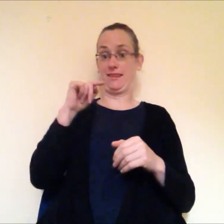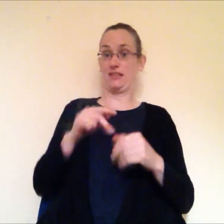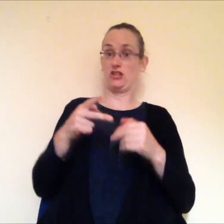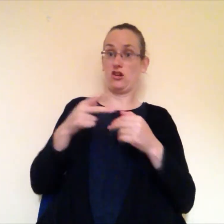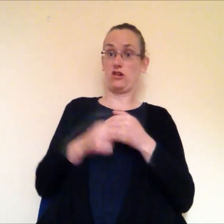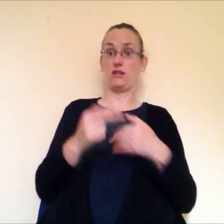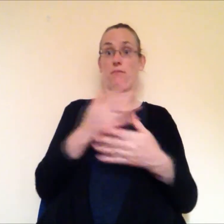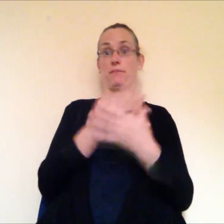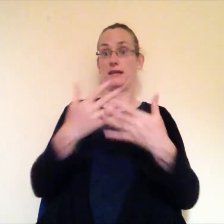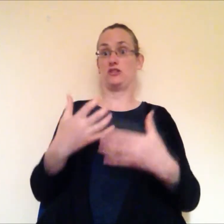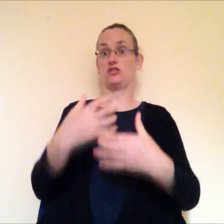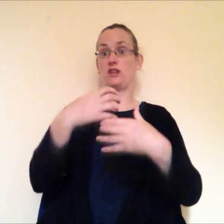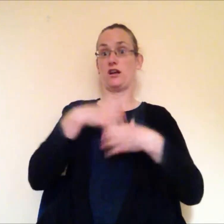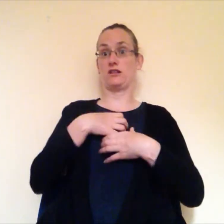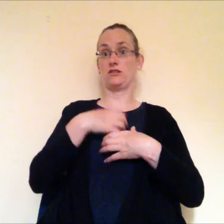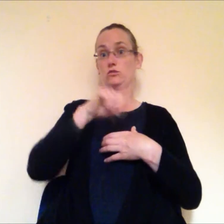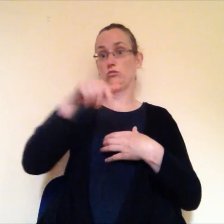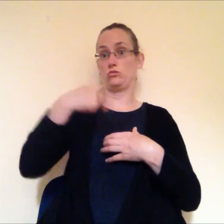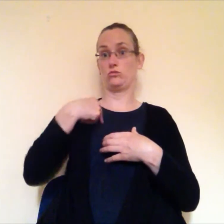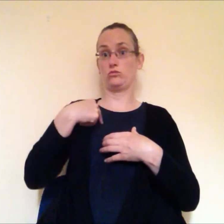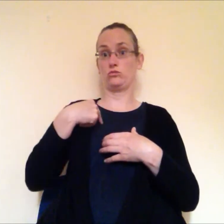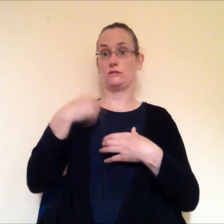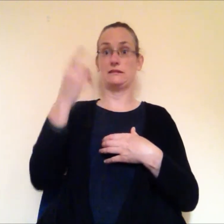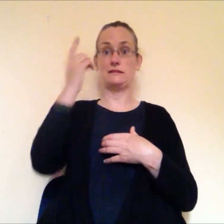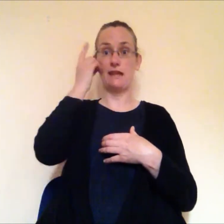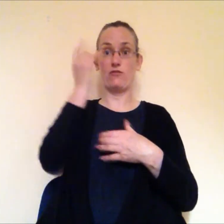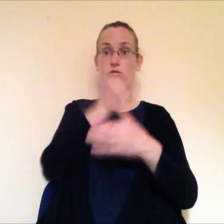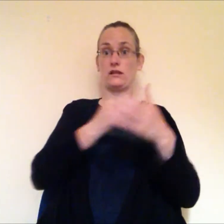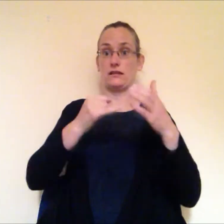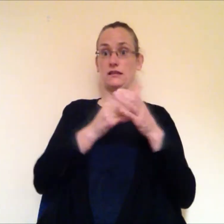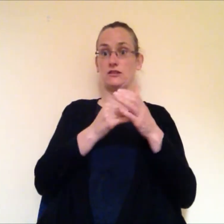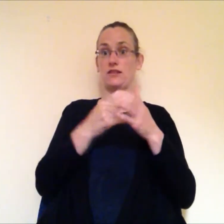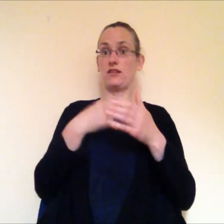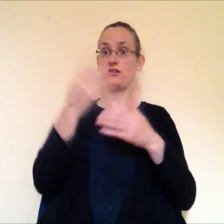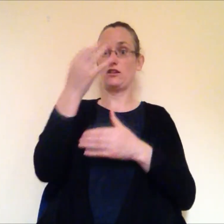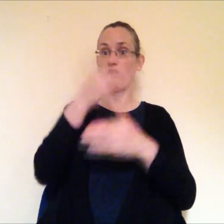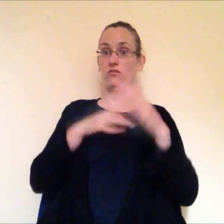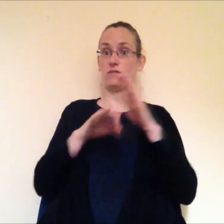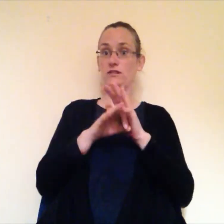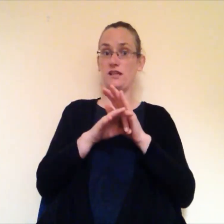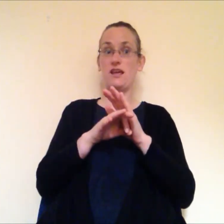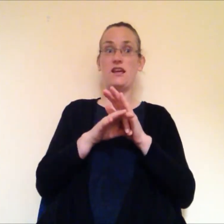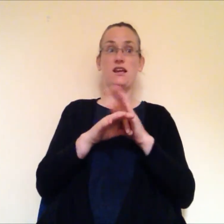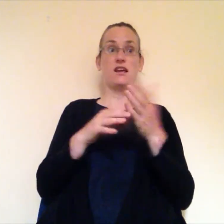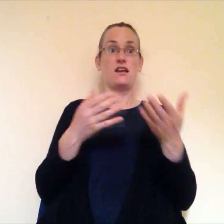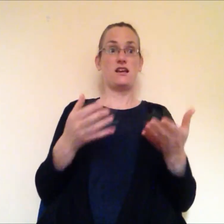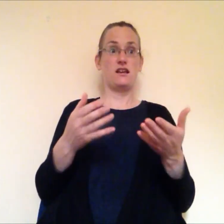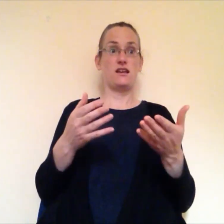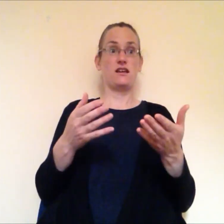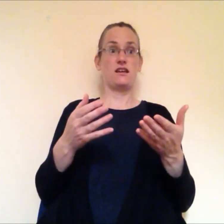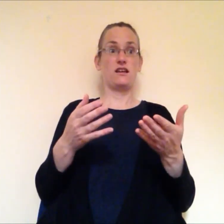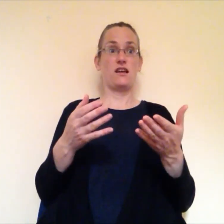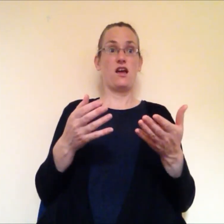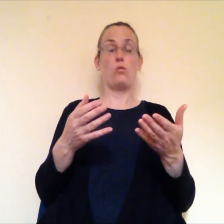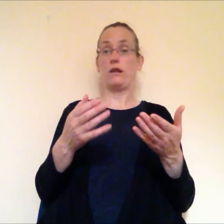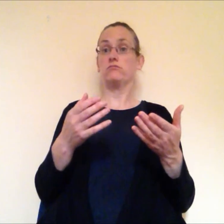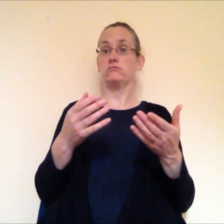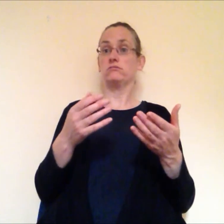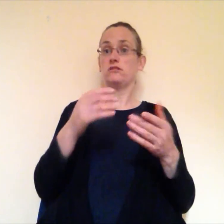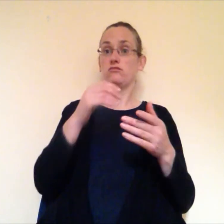whole deaf sector that the government hasn't really recognised this is a very unique service. And actually, one of the ministers only a few short